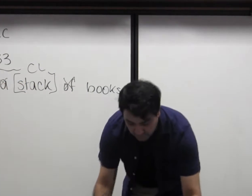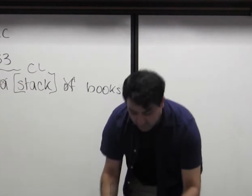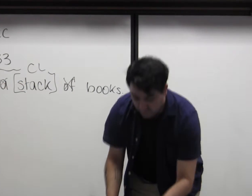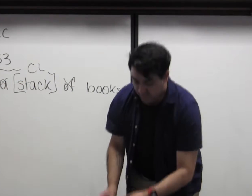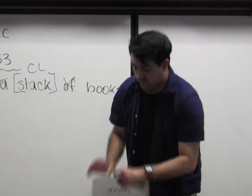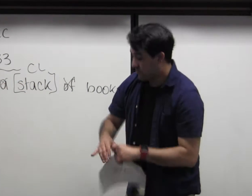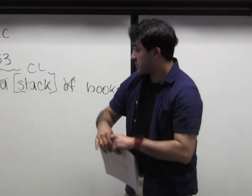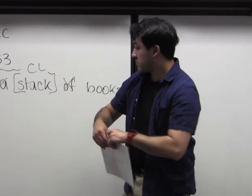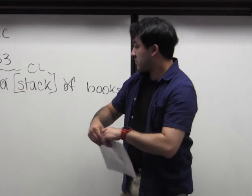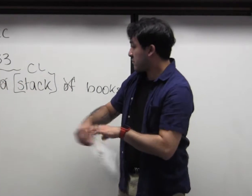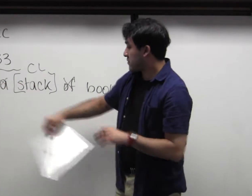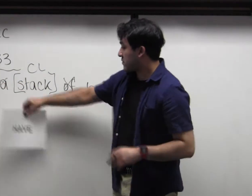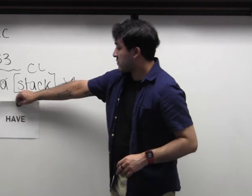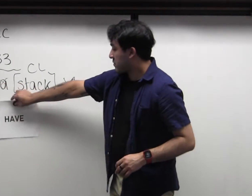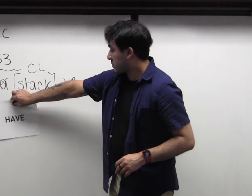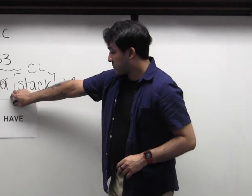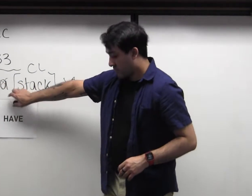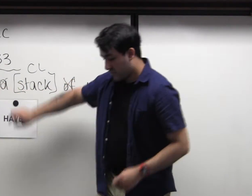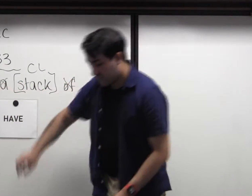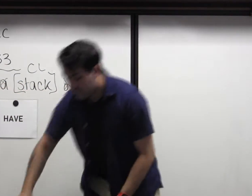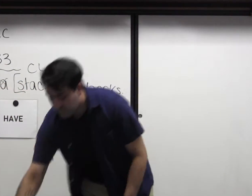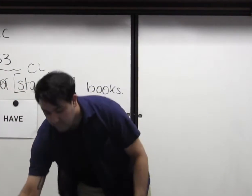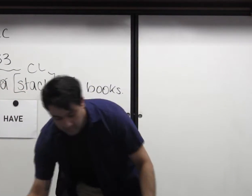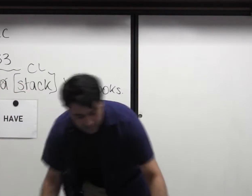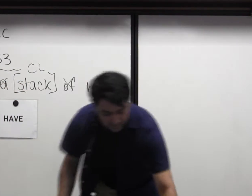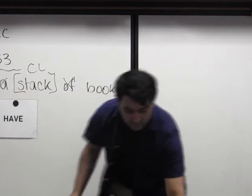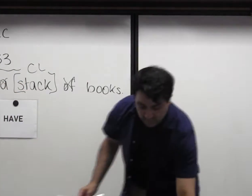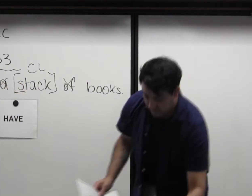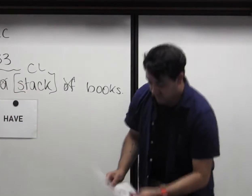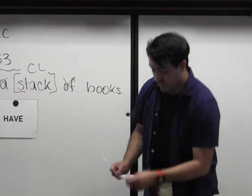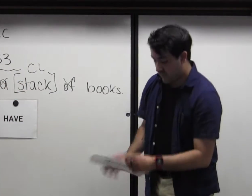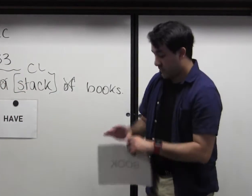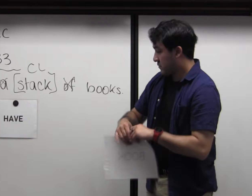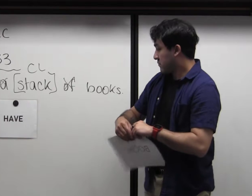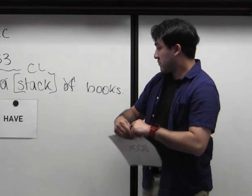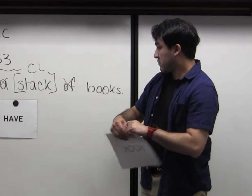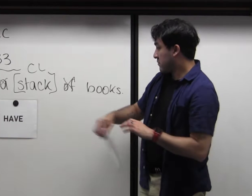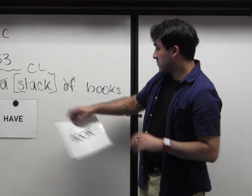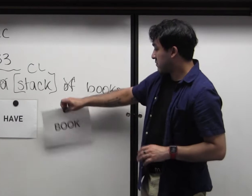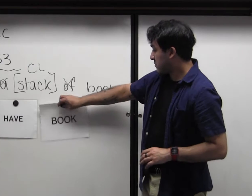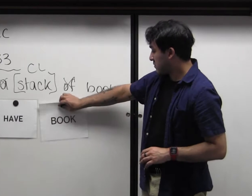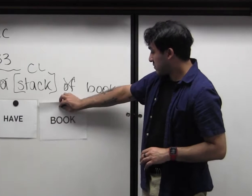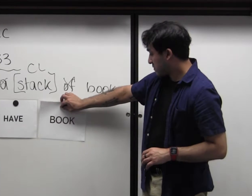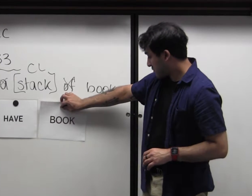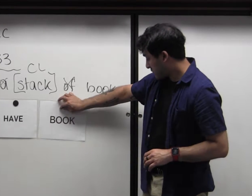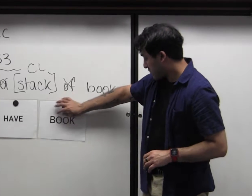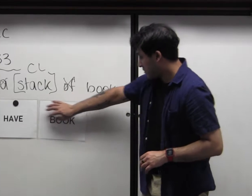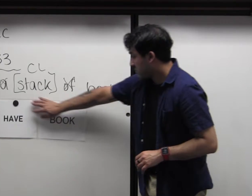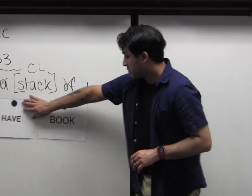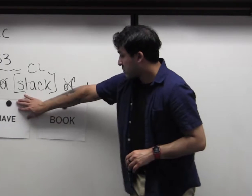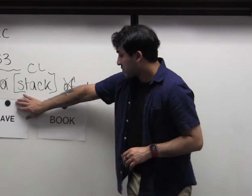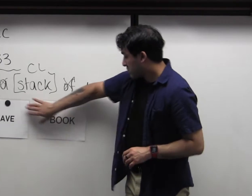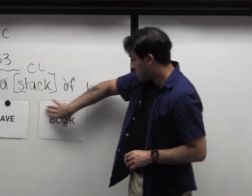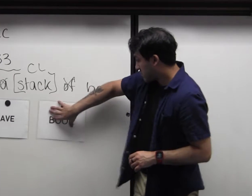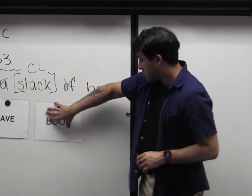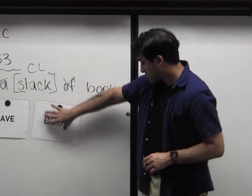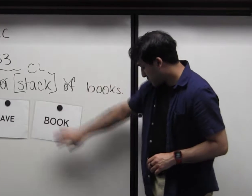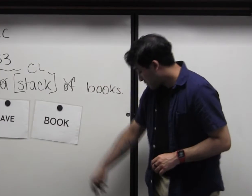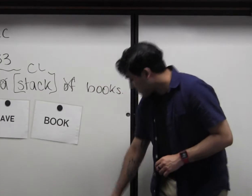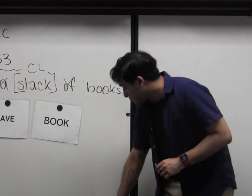girl, she has, she have, and book. Remember, gloss is